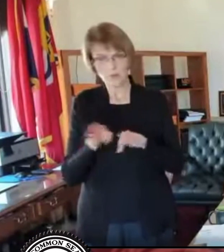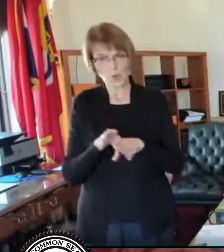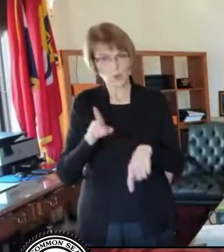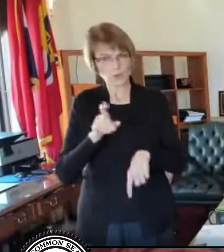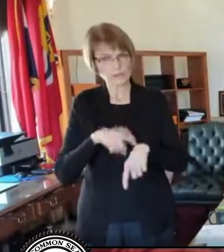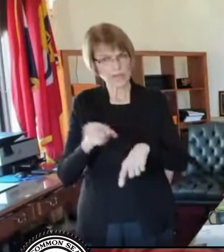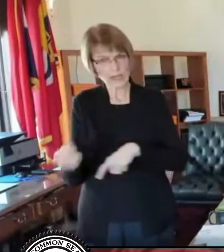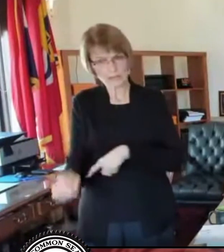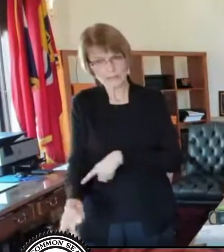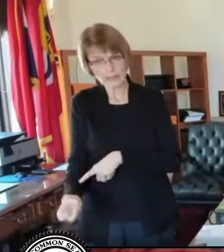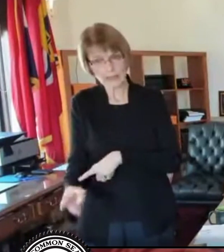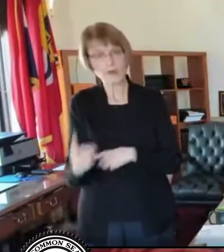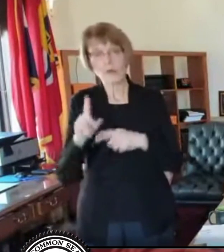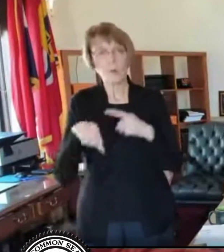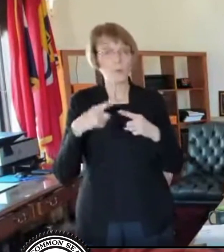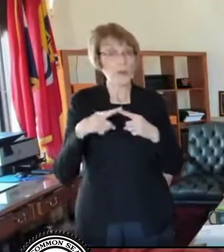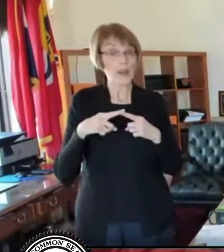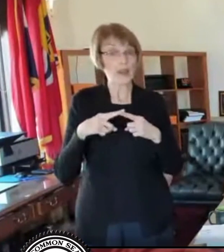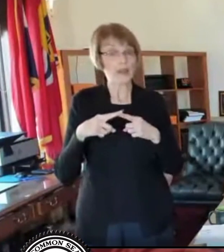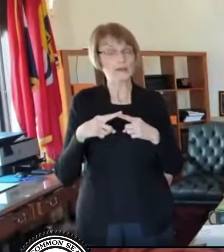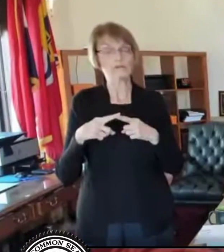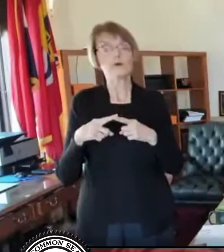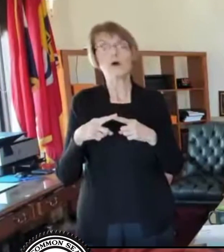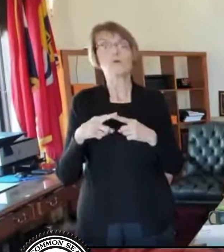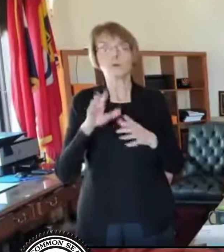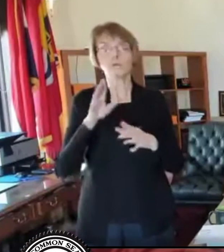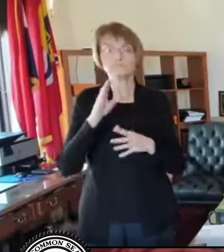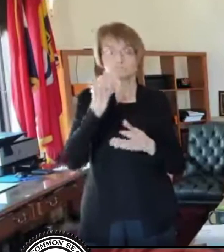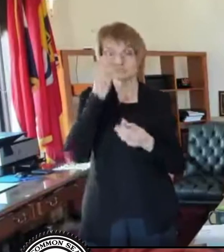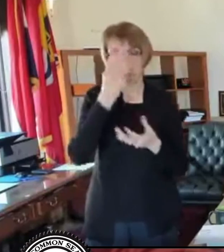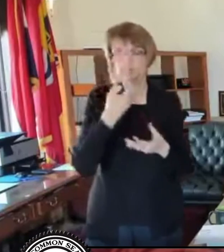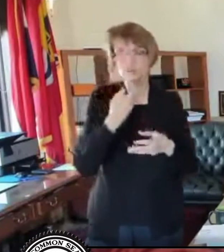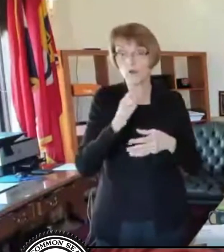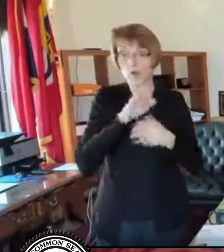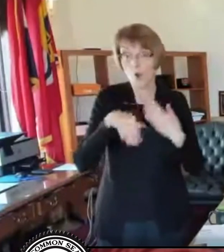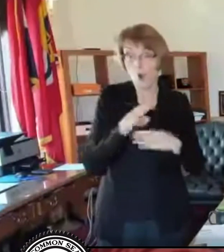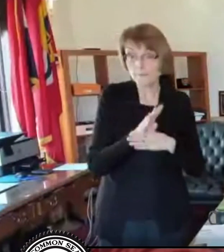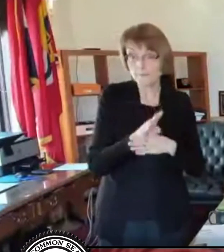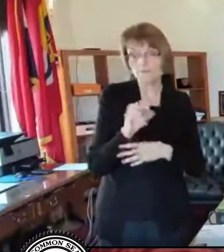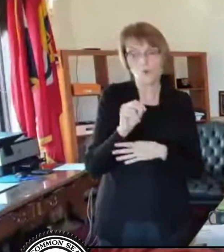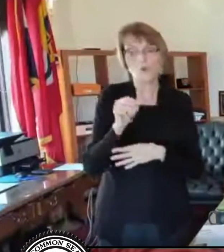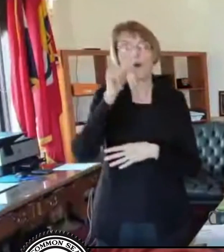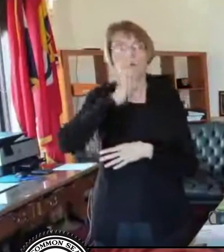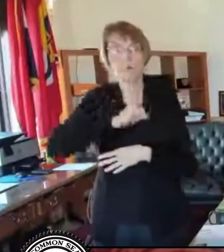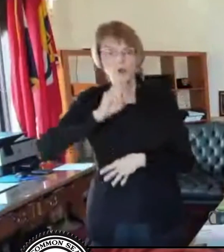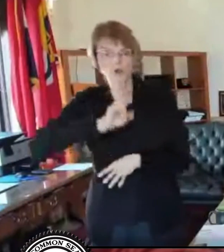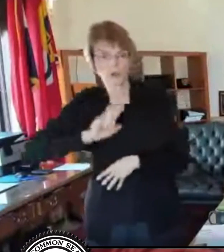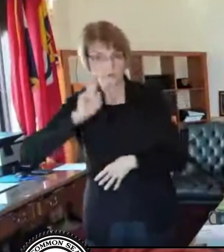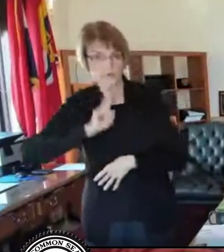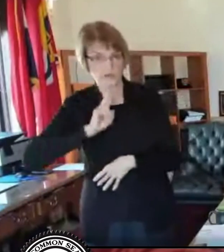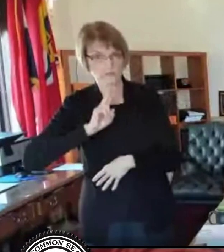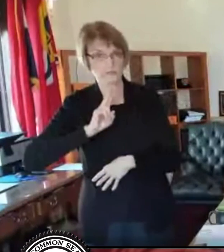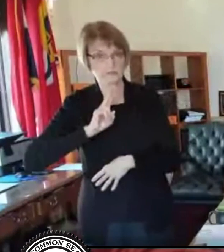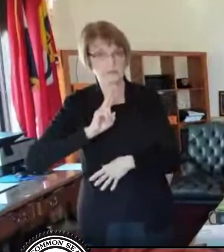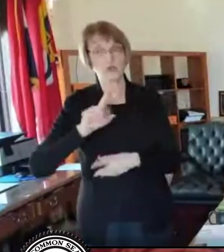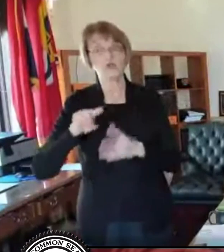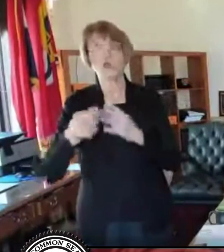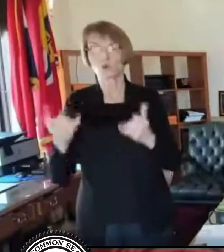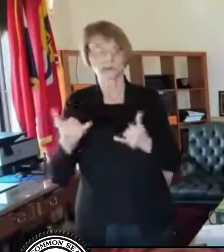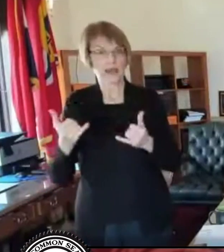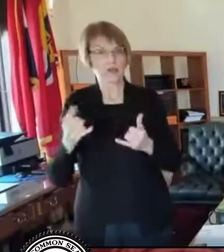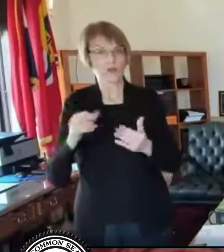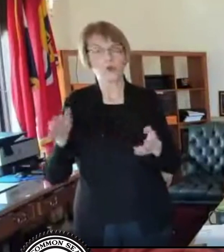into effect. It's for bars and restaurants, first of all. That's who the 11 p.m. applied to it. It's in effect now.